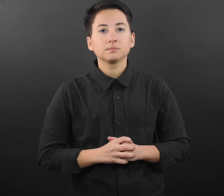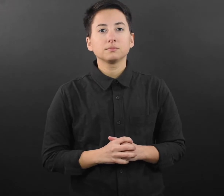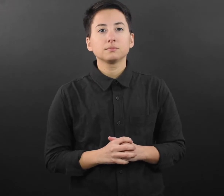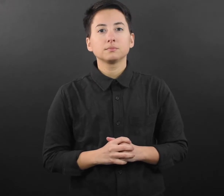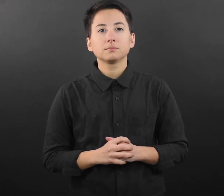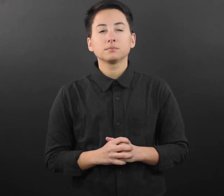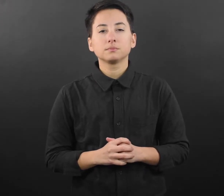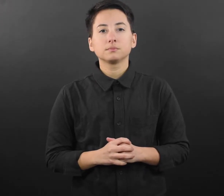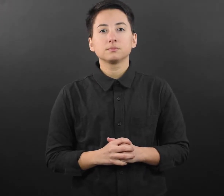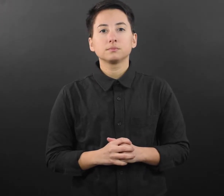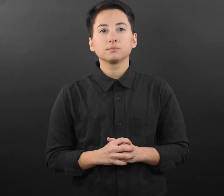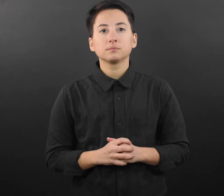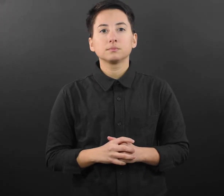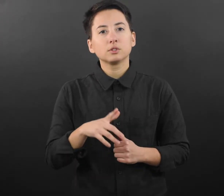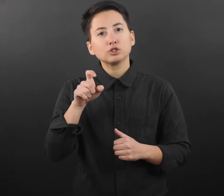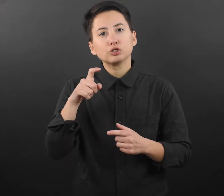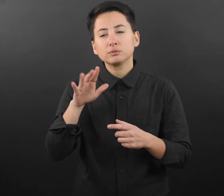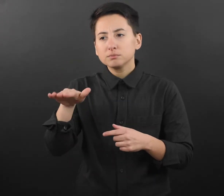for intubation.